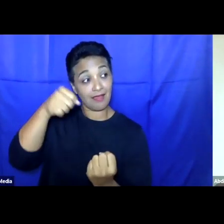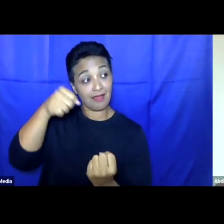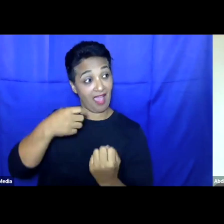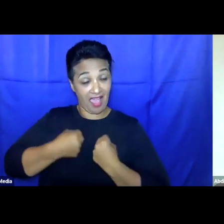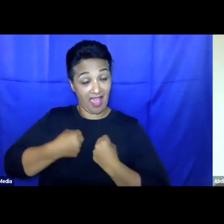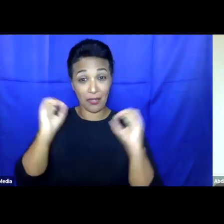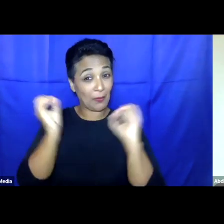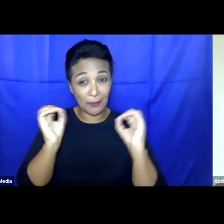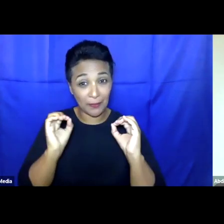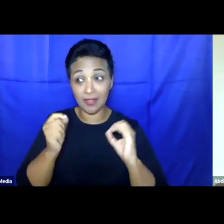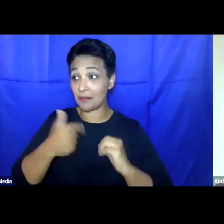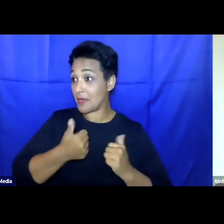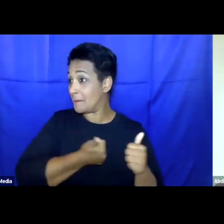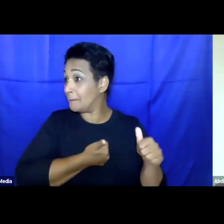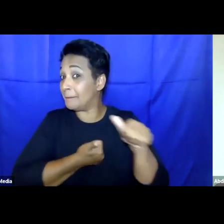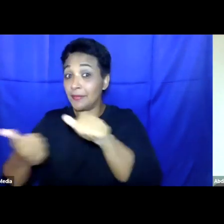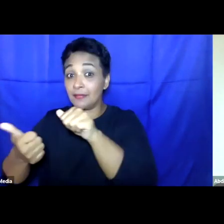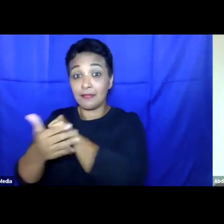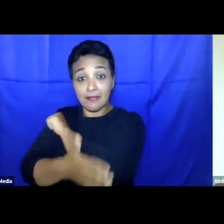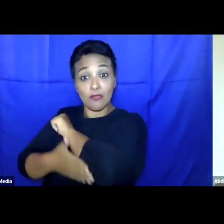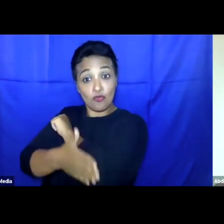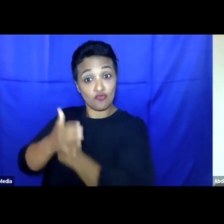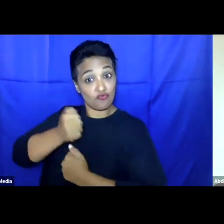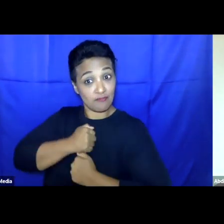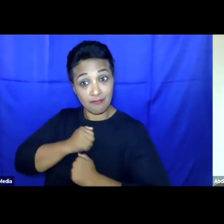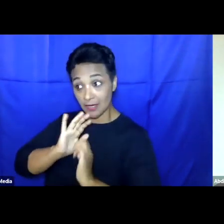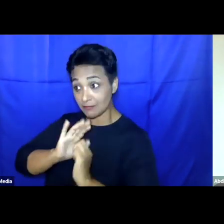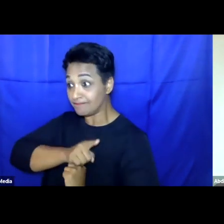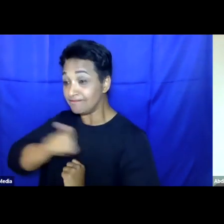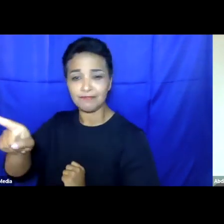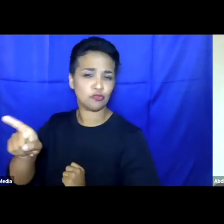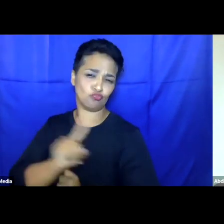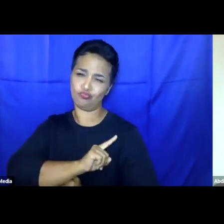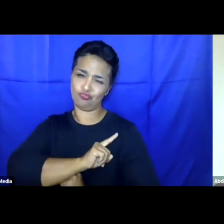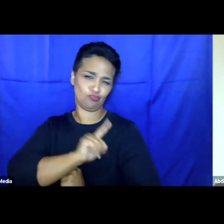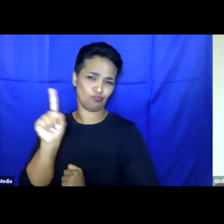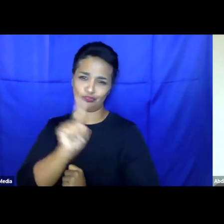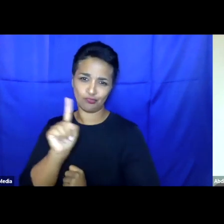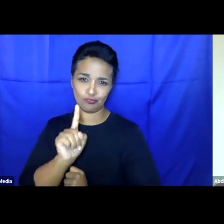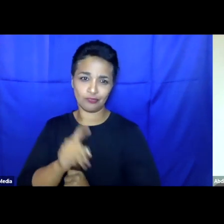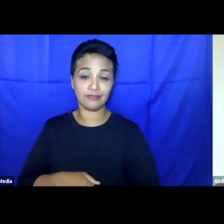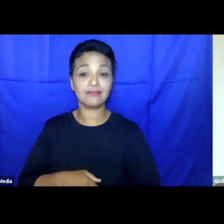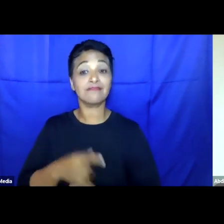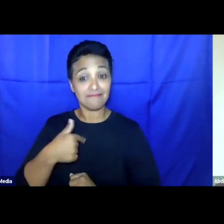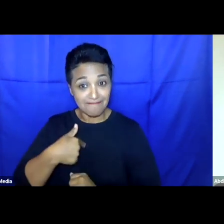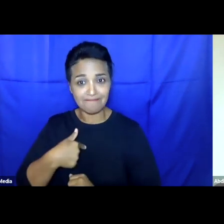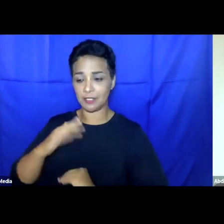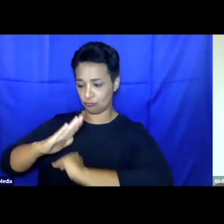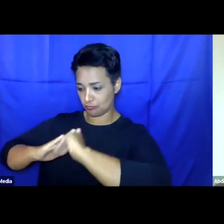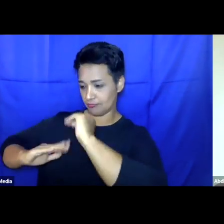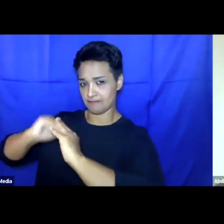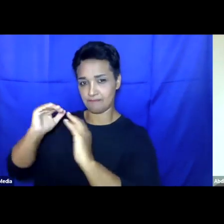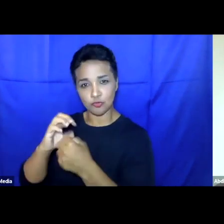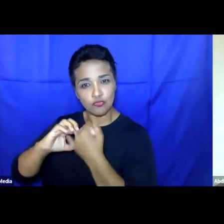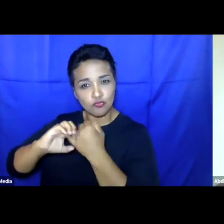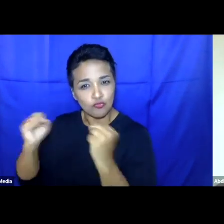Somalia. Moreover, it contributed to the construction of my country. The university education